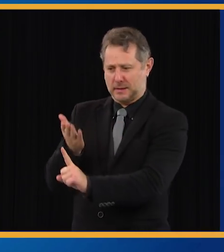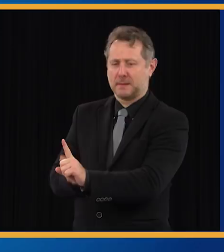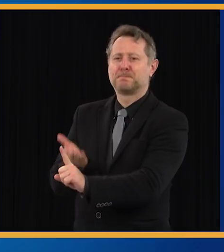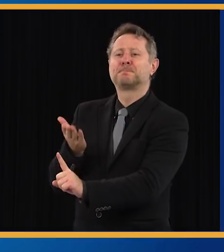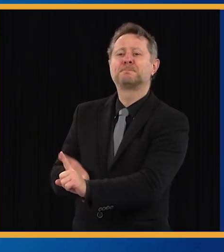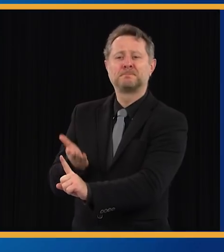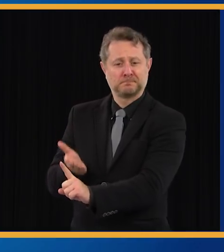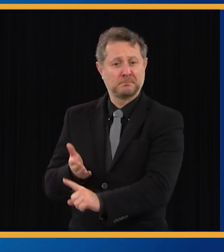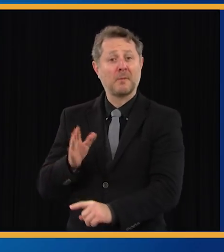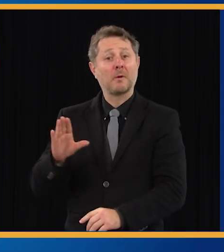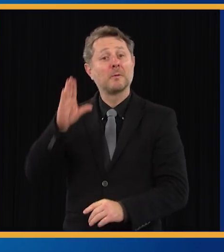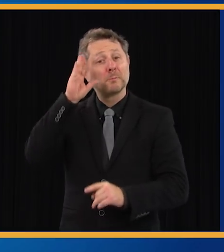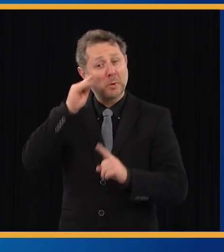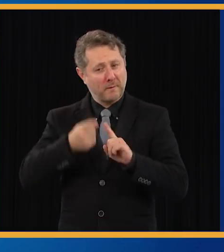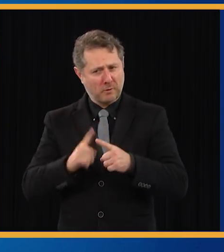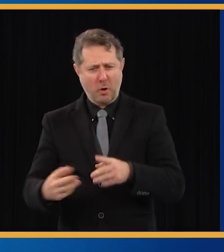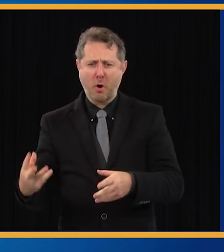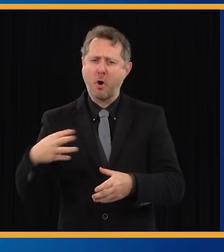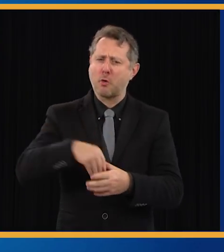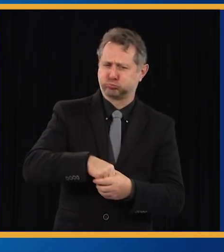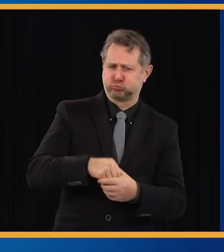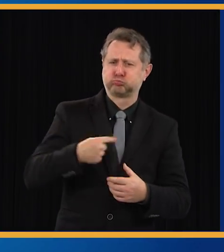of the premises.